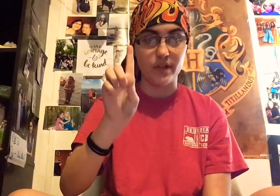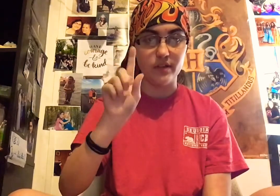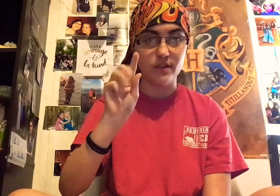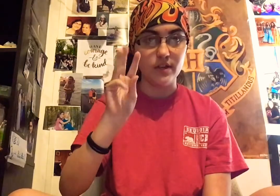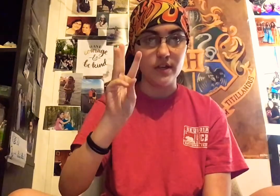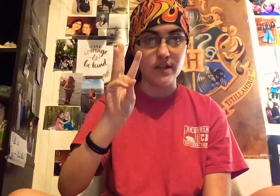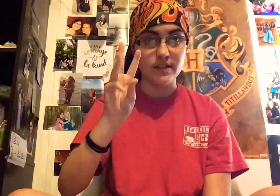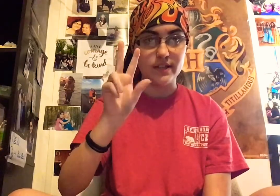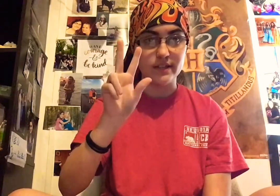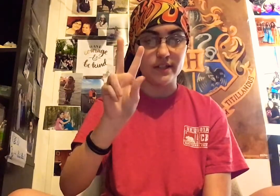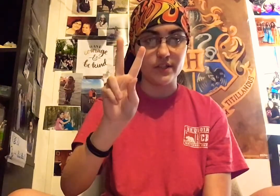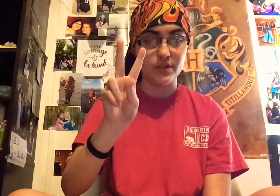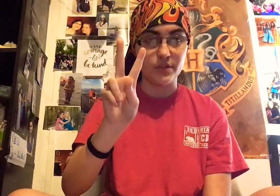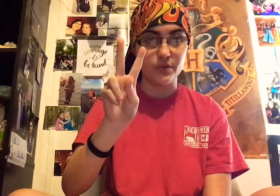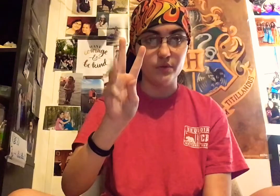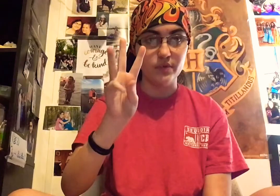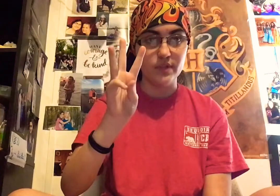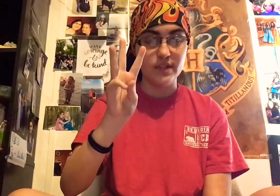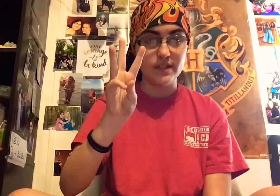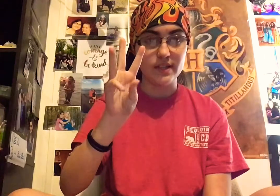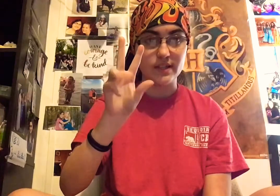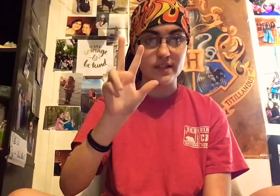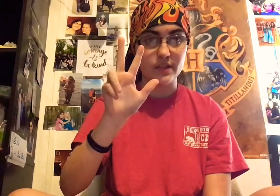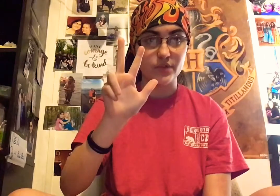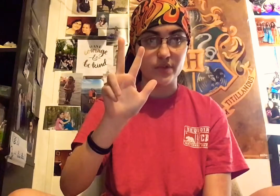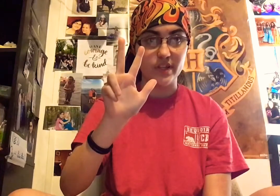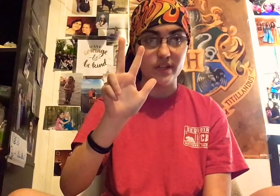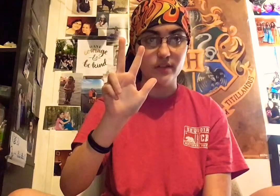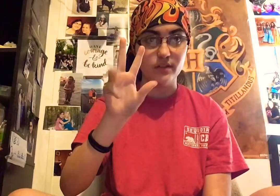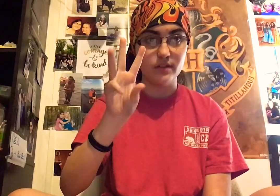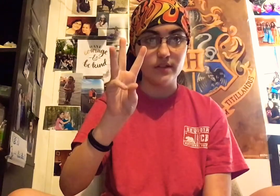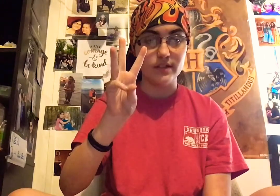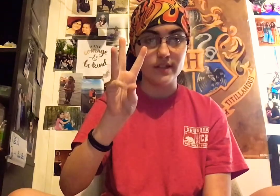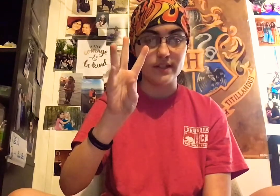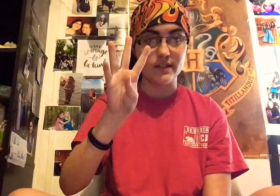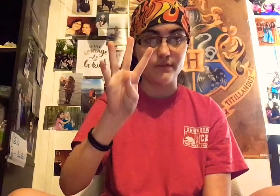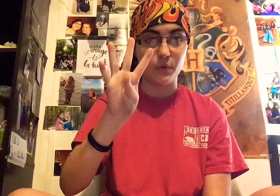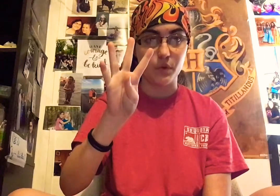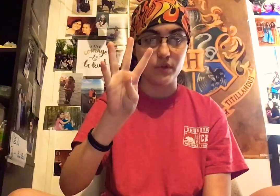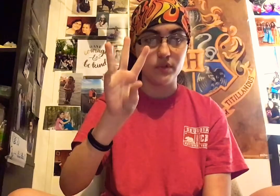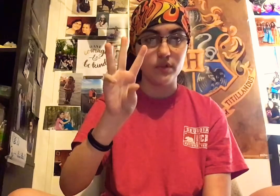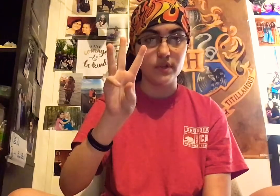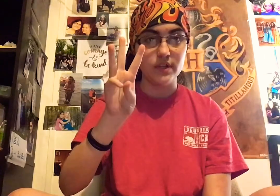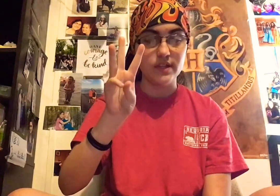61, 62, 63, 64,